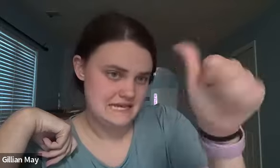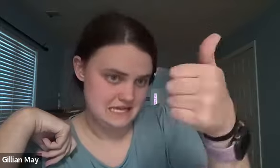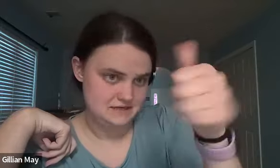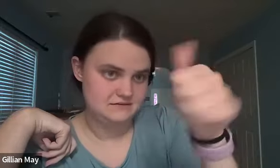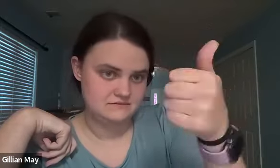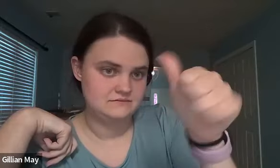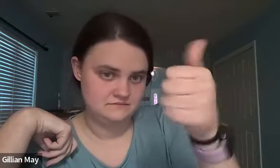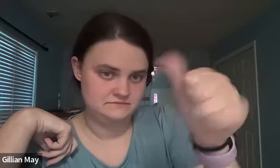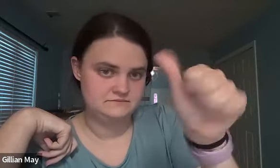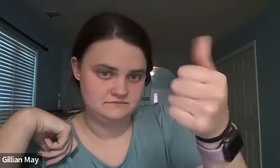10.